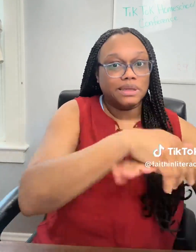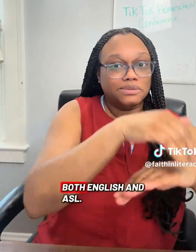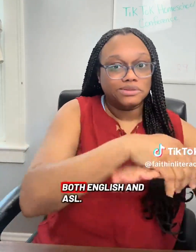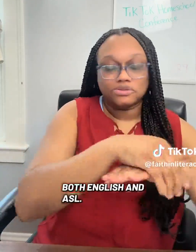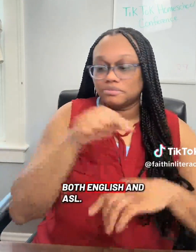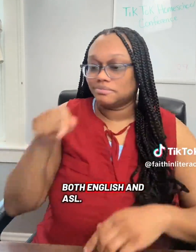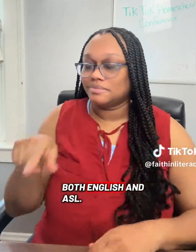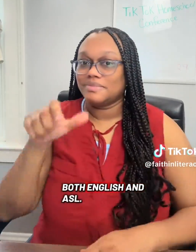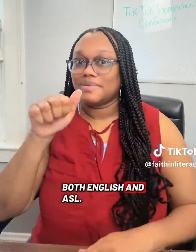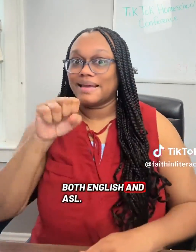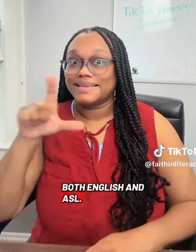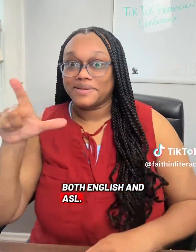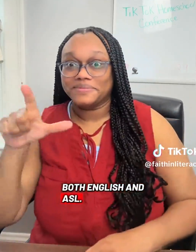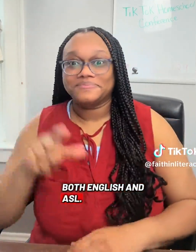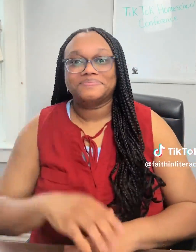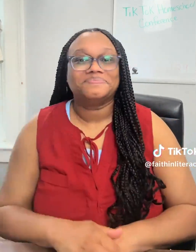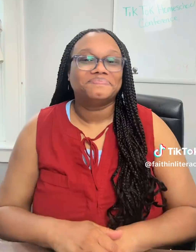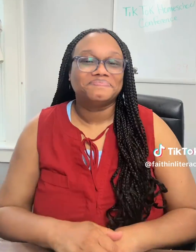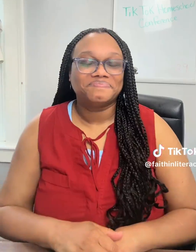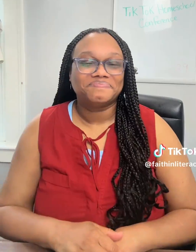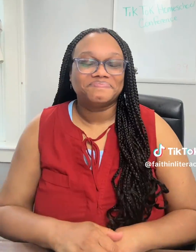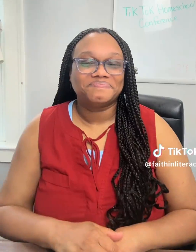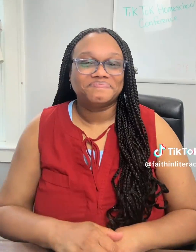both English and ASL.